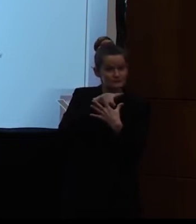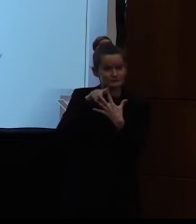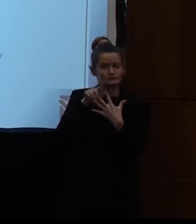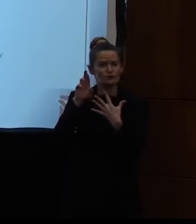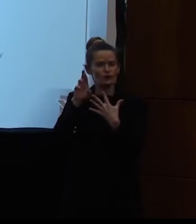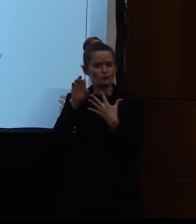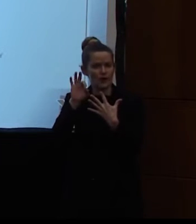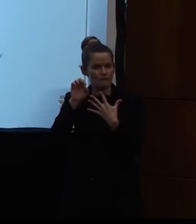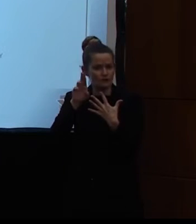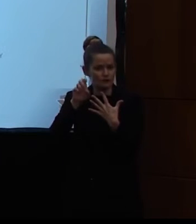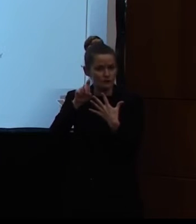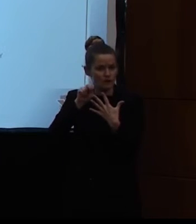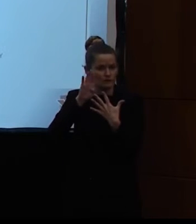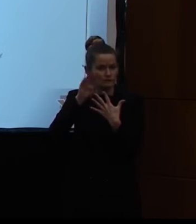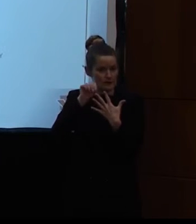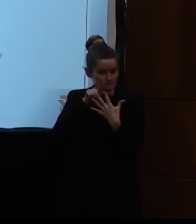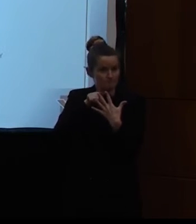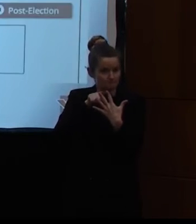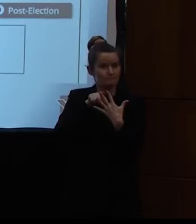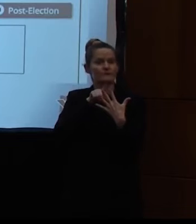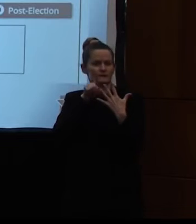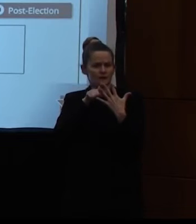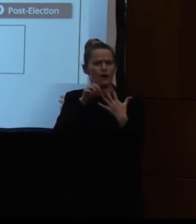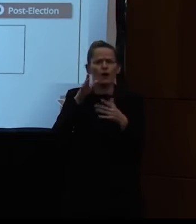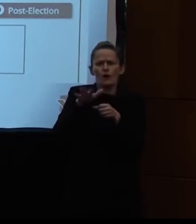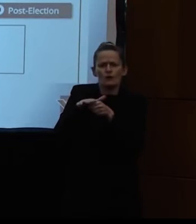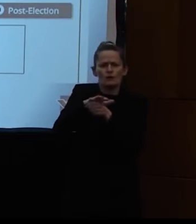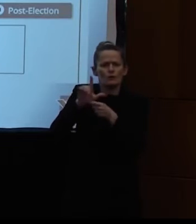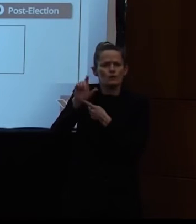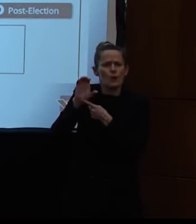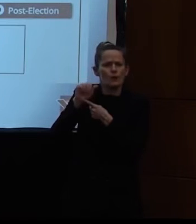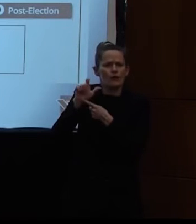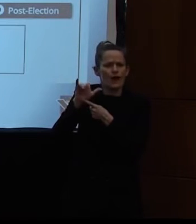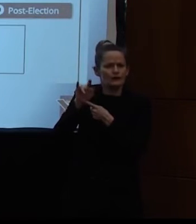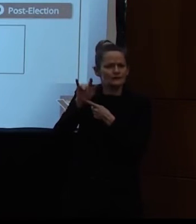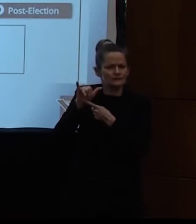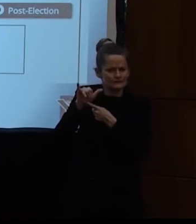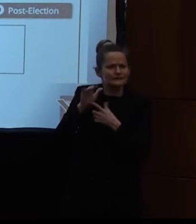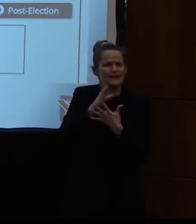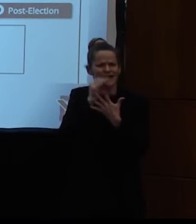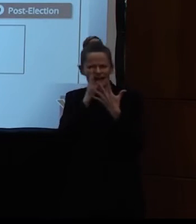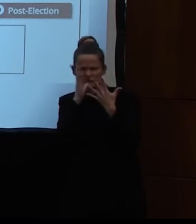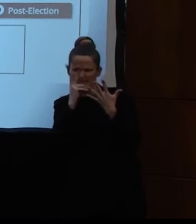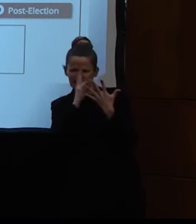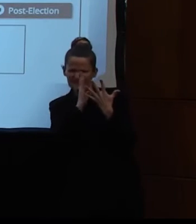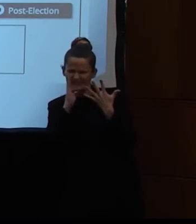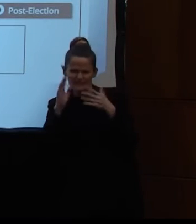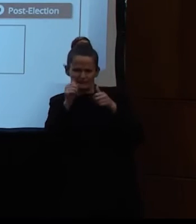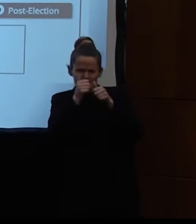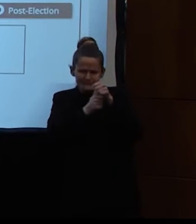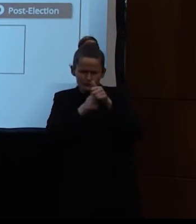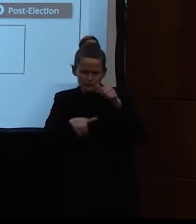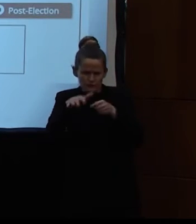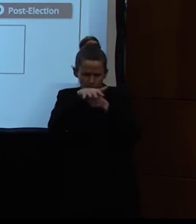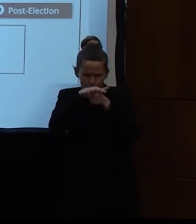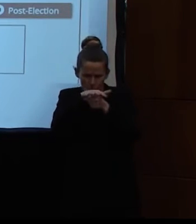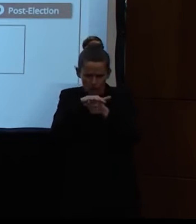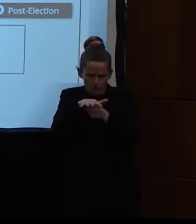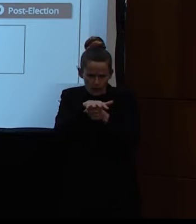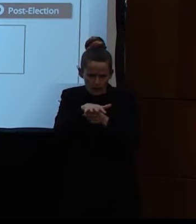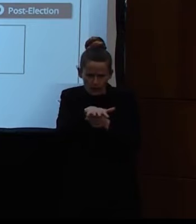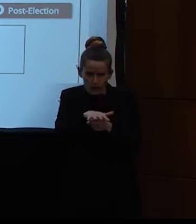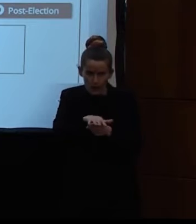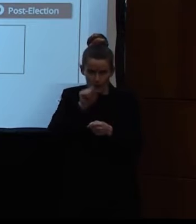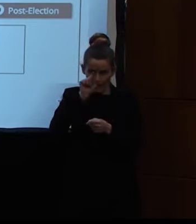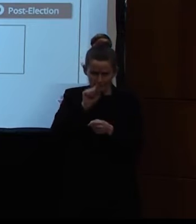and statistics. When you click on our results by locality and then you choose a locality, you're going to see those 5 categories